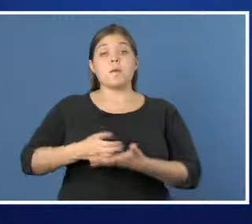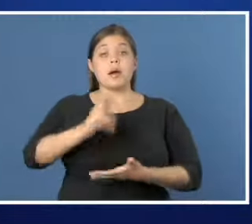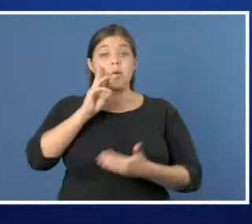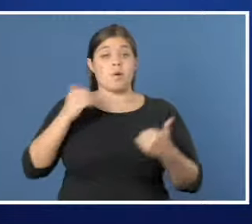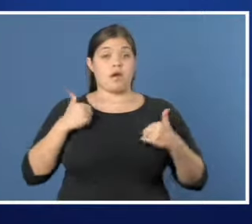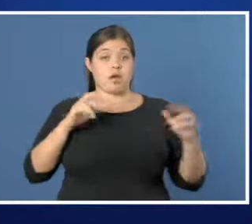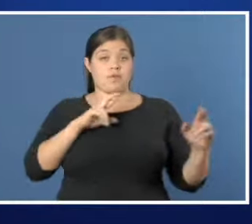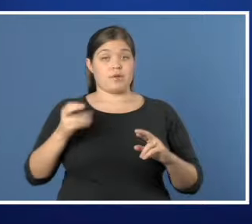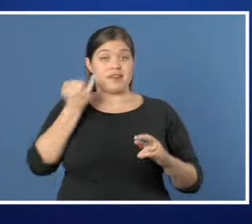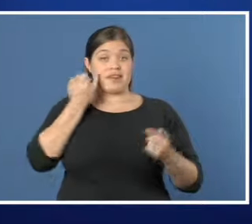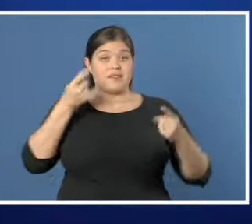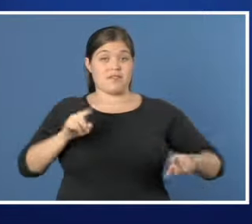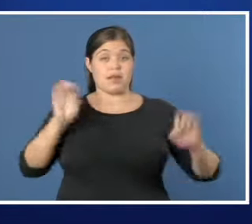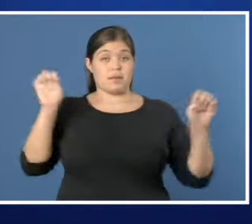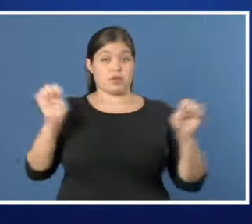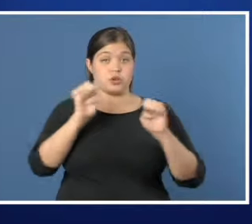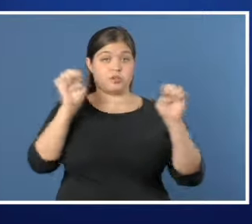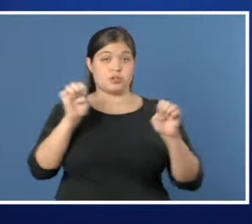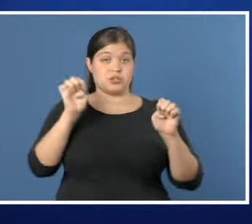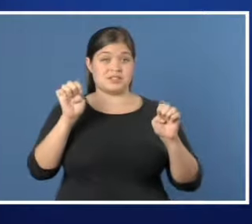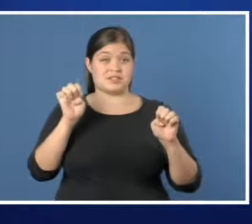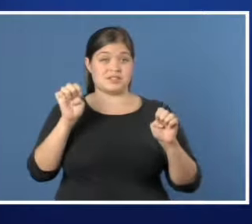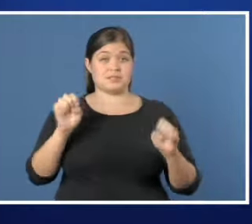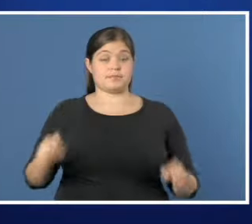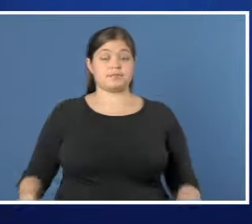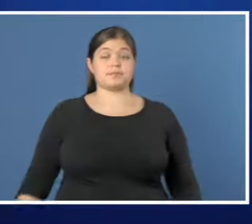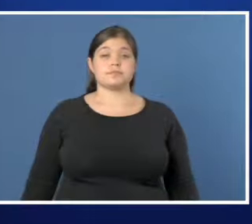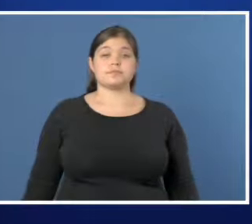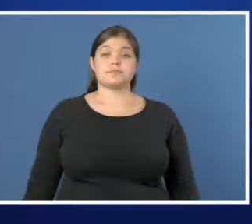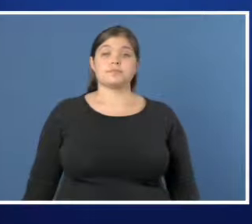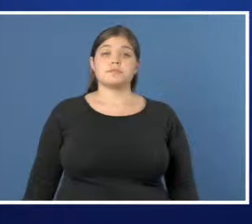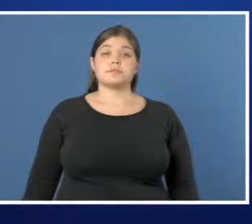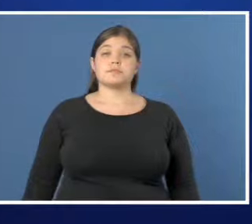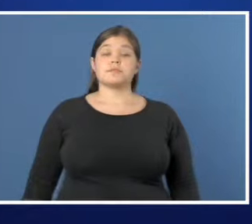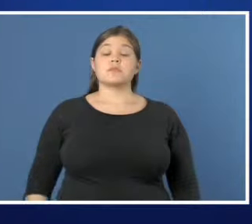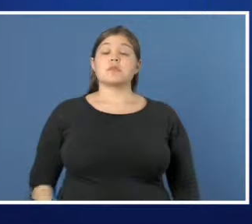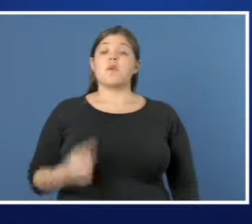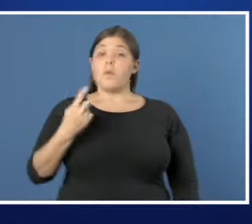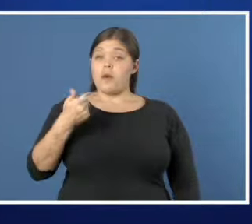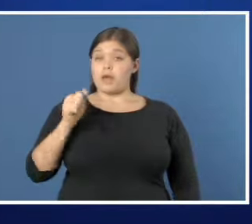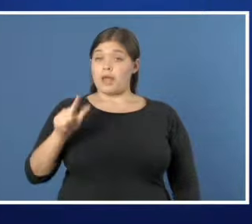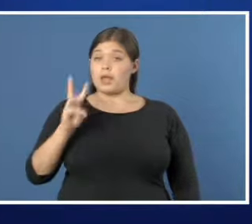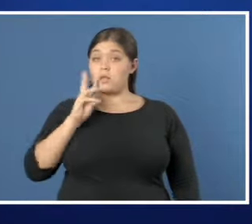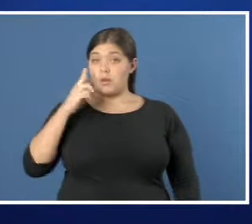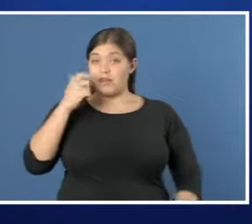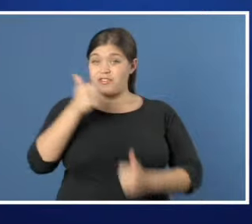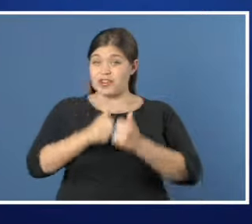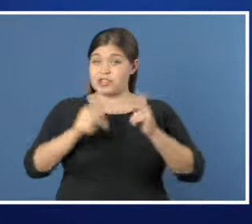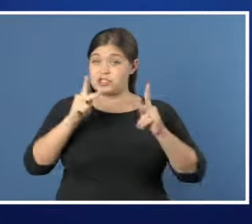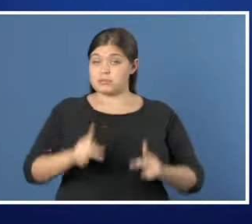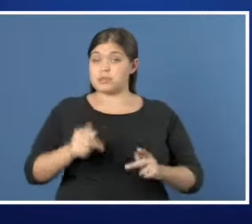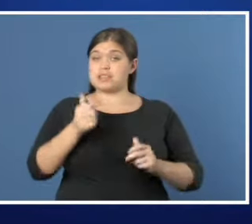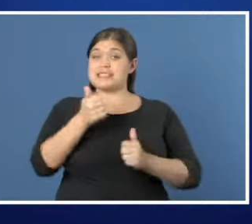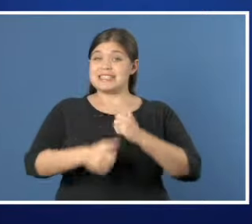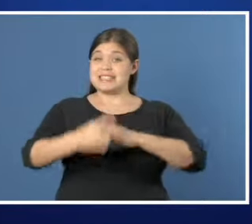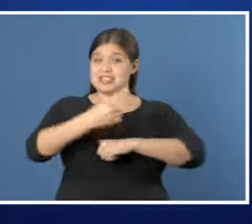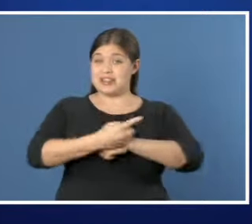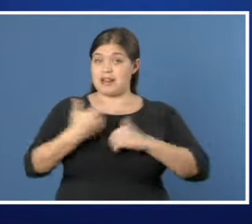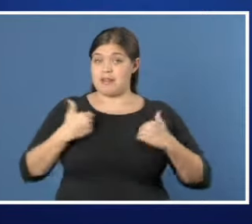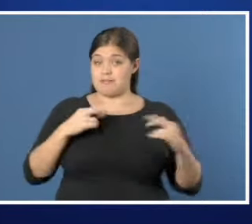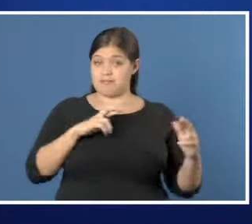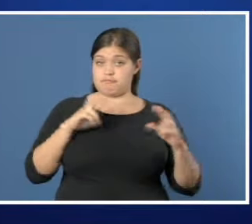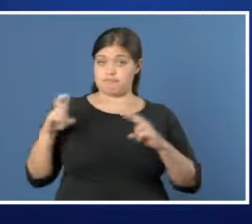Keep bottled water on hand in case of emergency. 1 gallon of water per person per day.